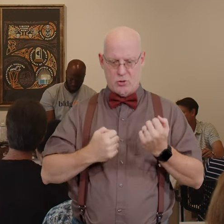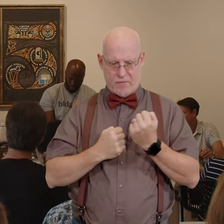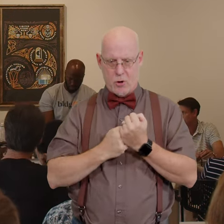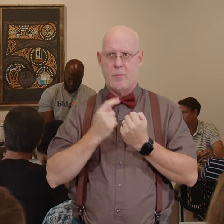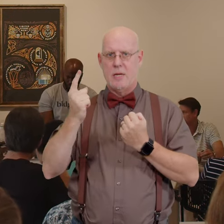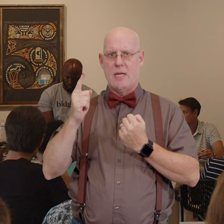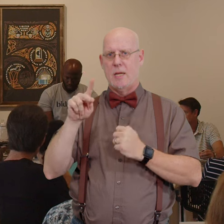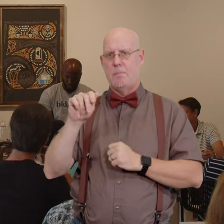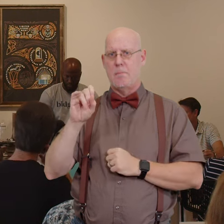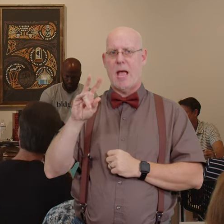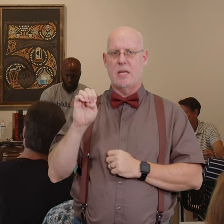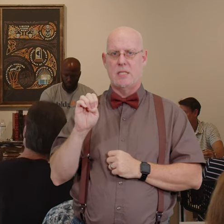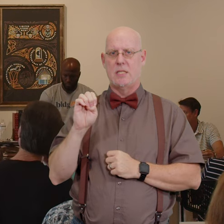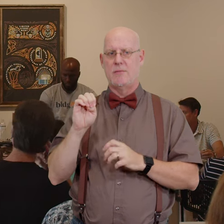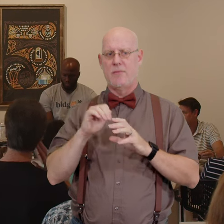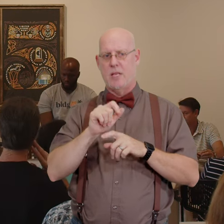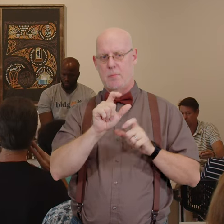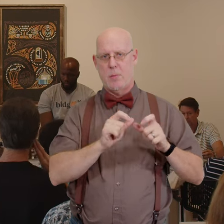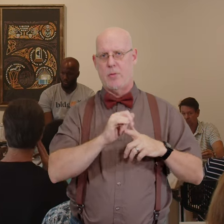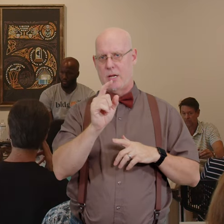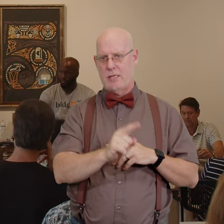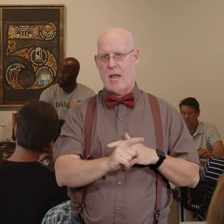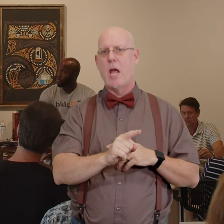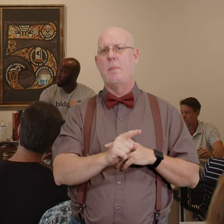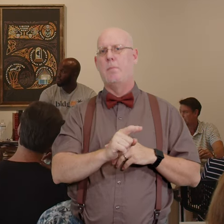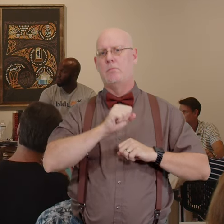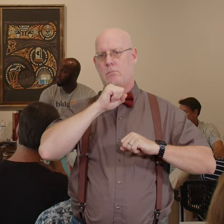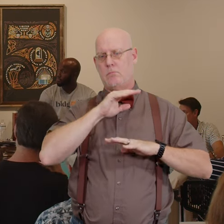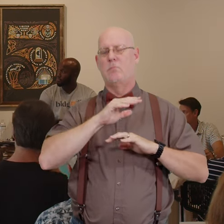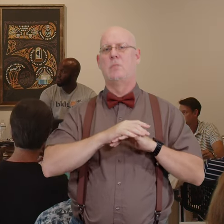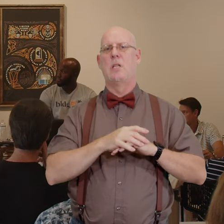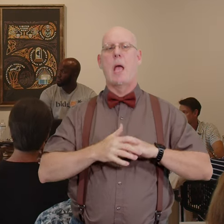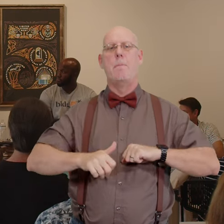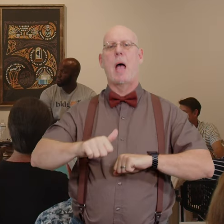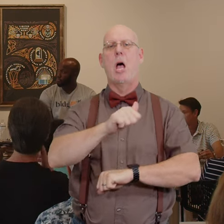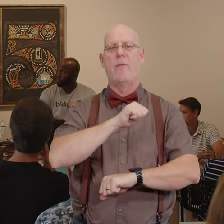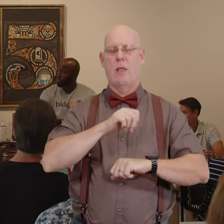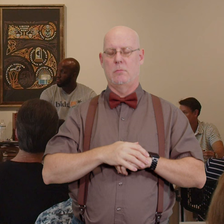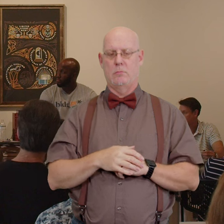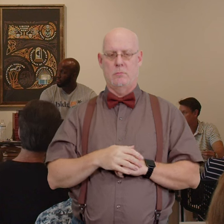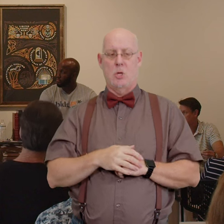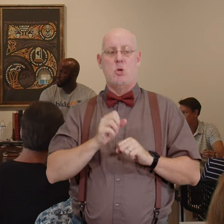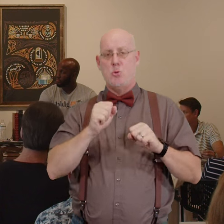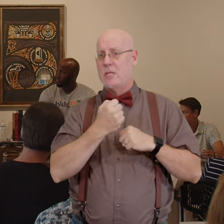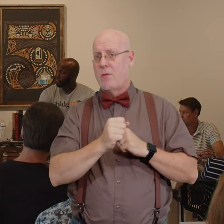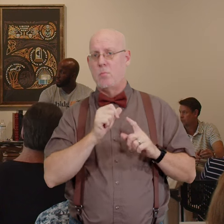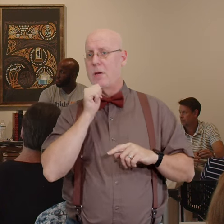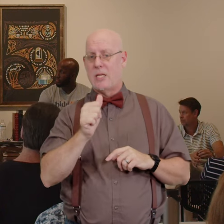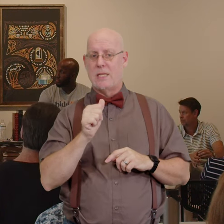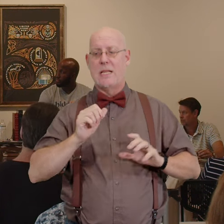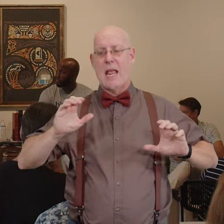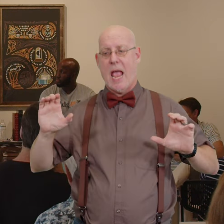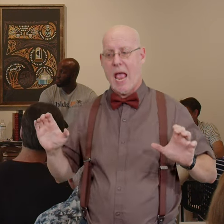confirm, he's passive in those who are damned or the reprobates, passes over them, could save them and doesn't,